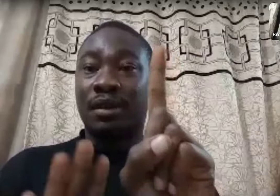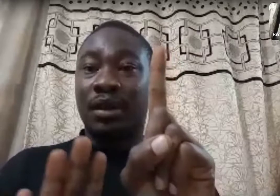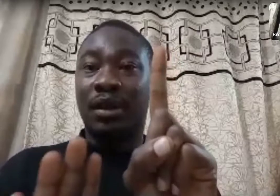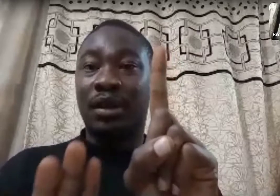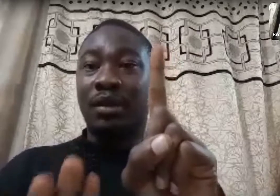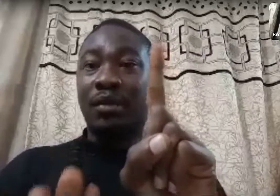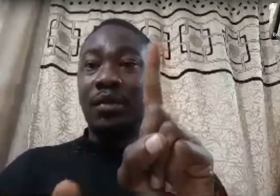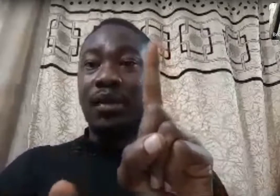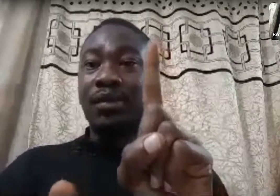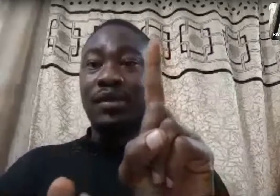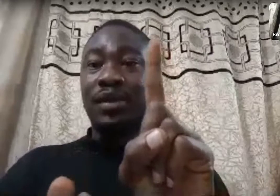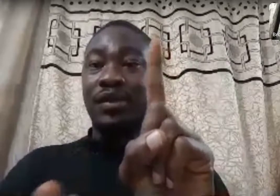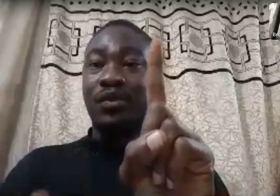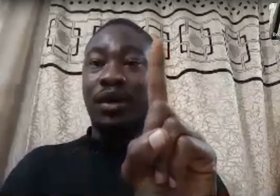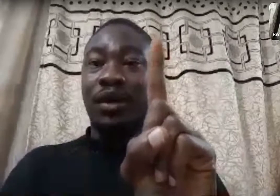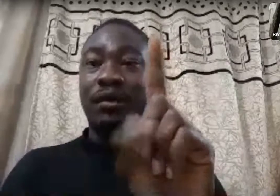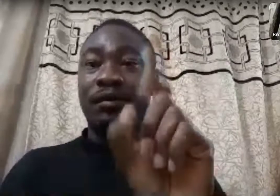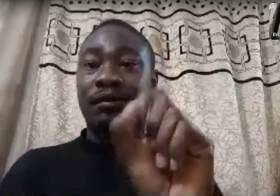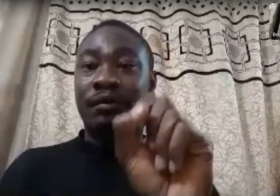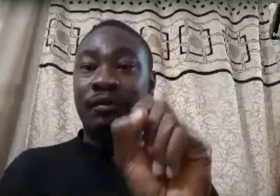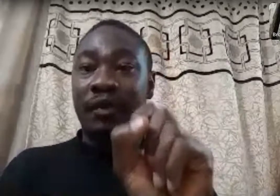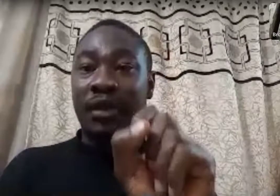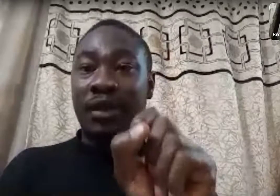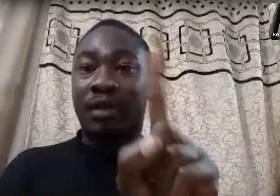were. 11. 11.